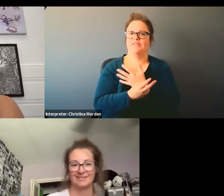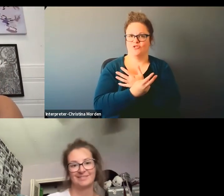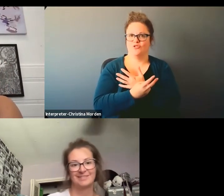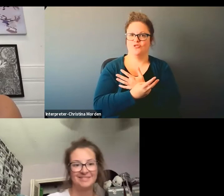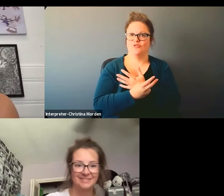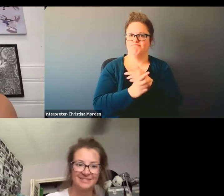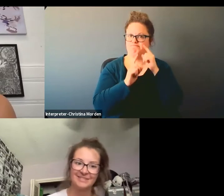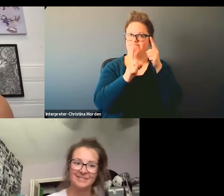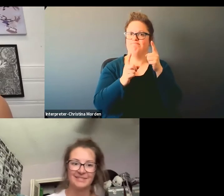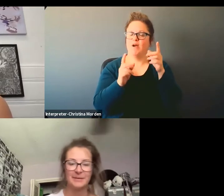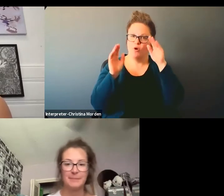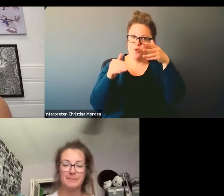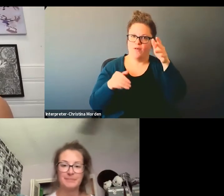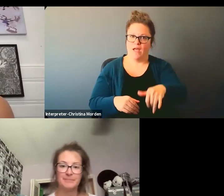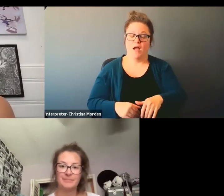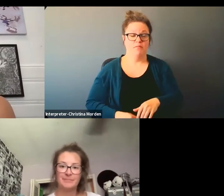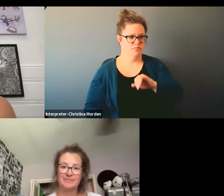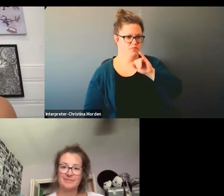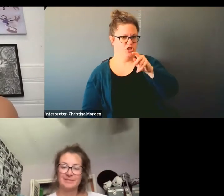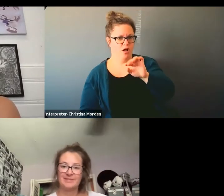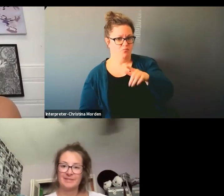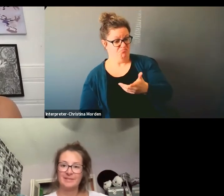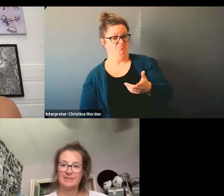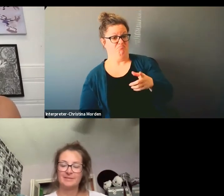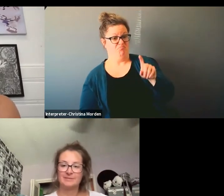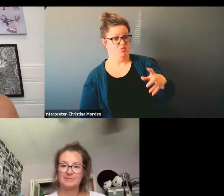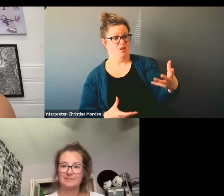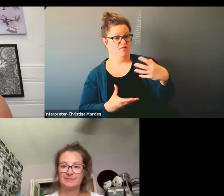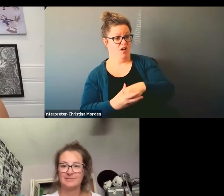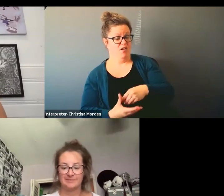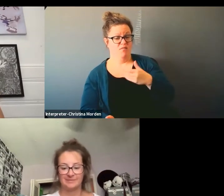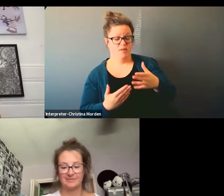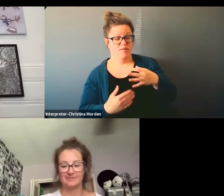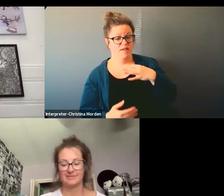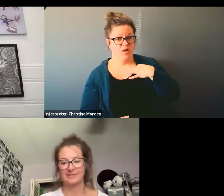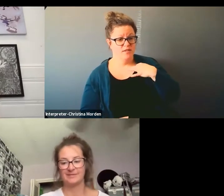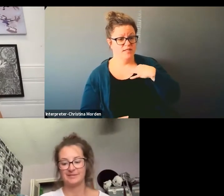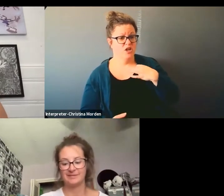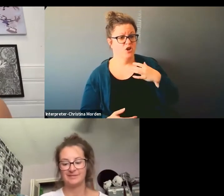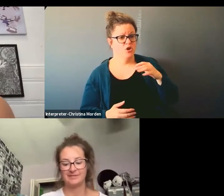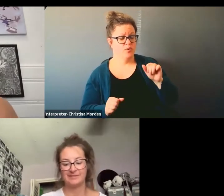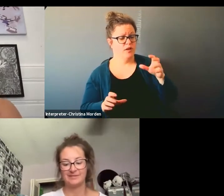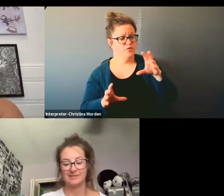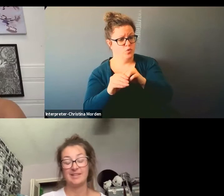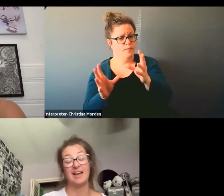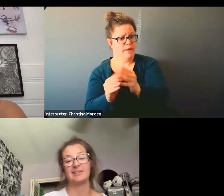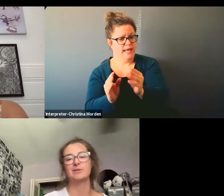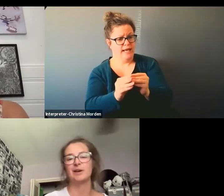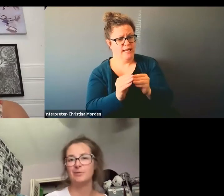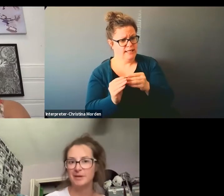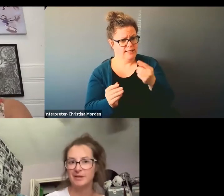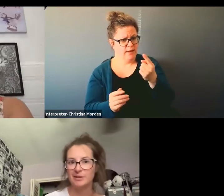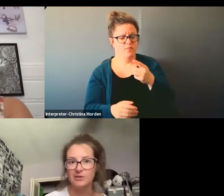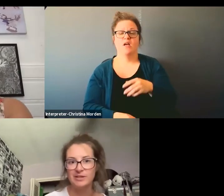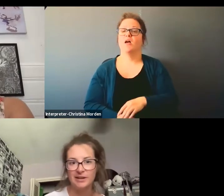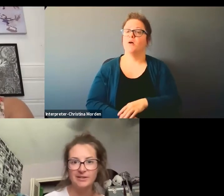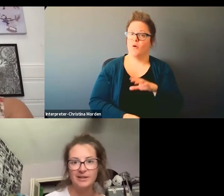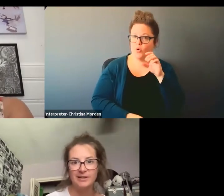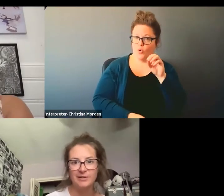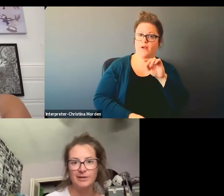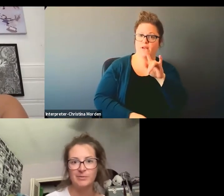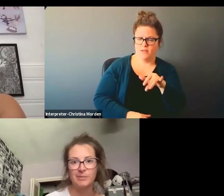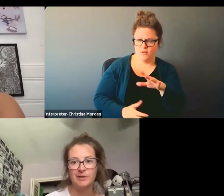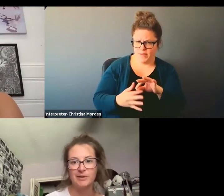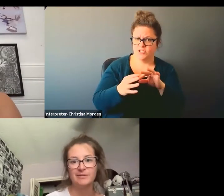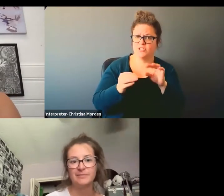great. Well, then, you know what, you should participate in some way, even if you just volunteer to sit in on the sessions or something. Or yeah, so that will be in the newsletter